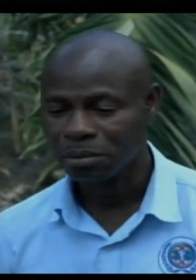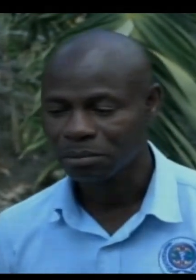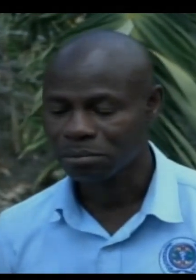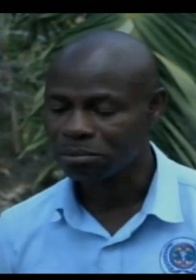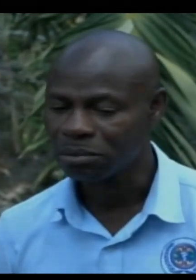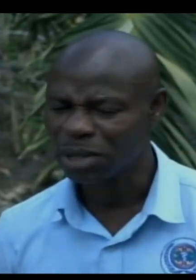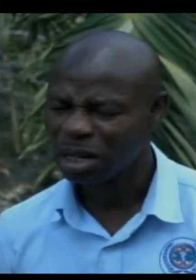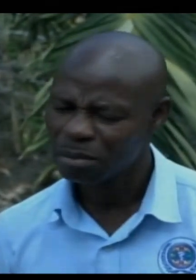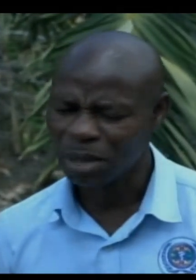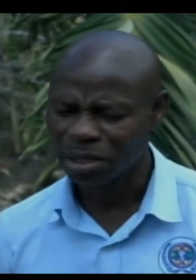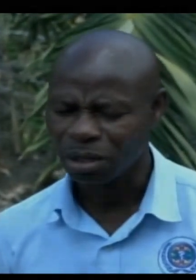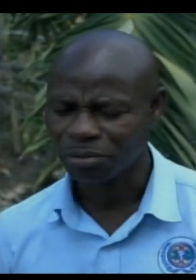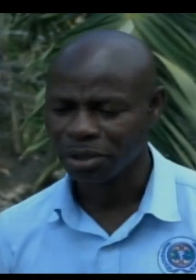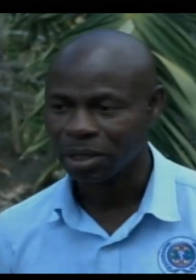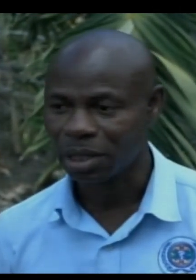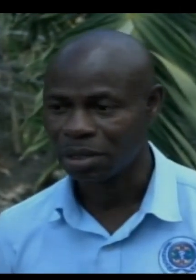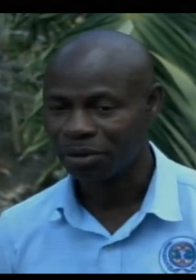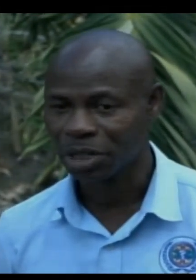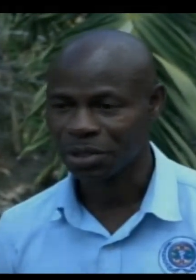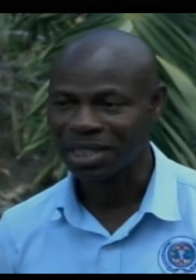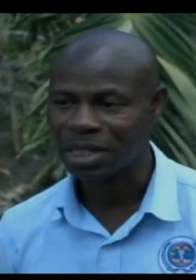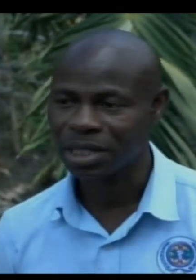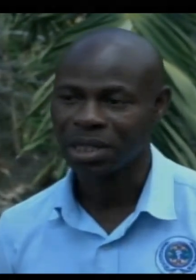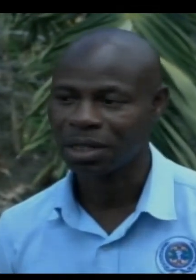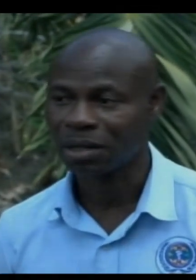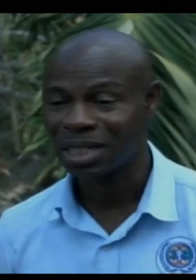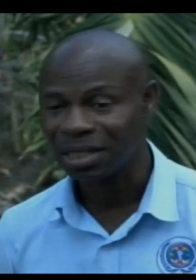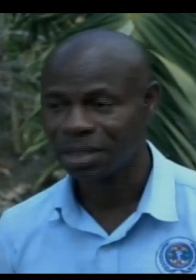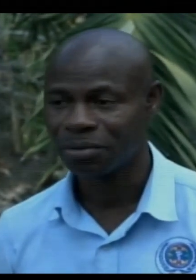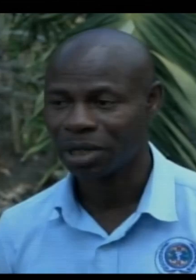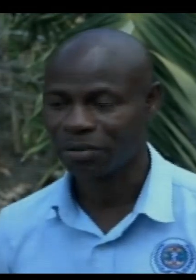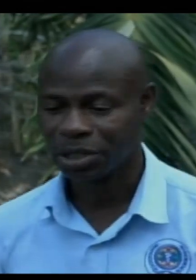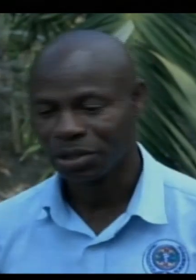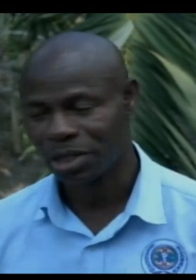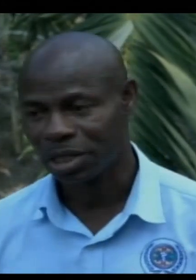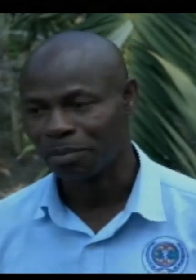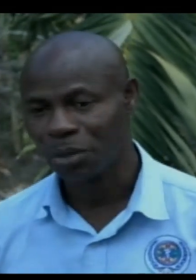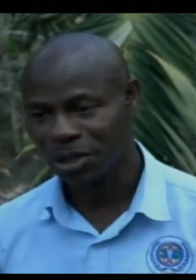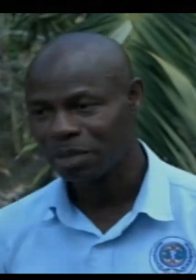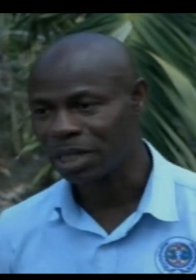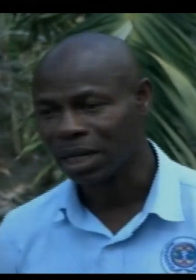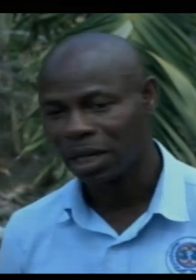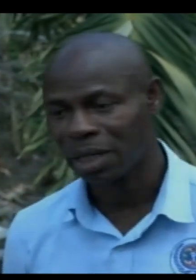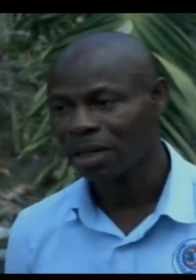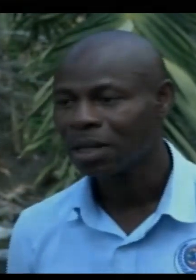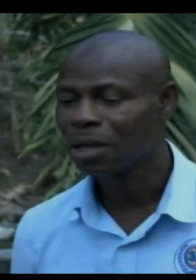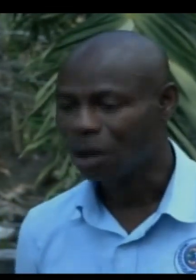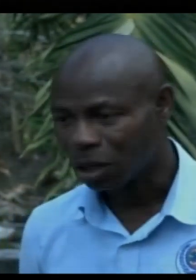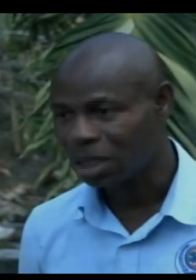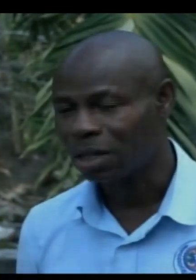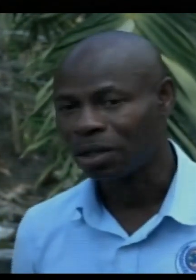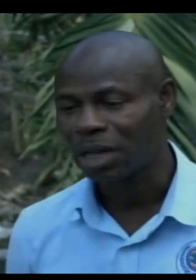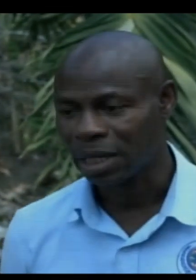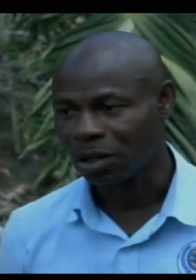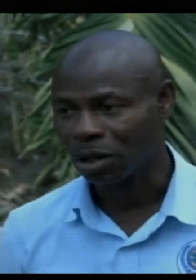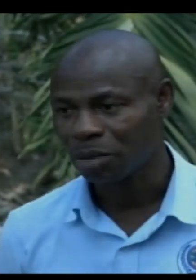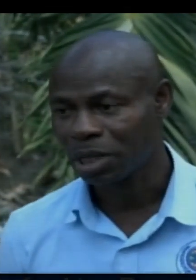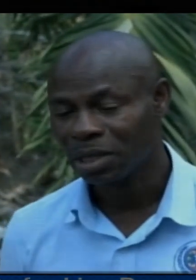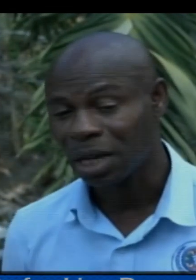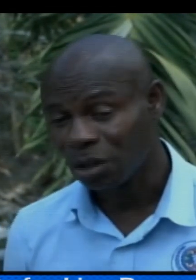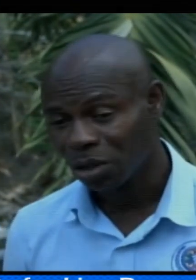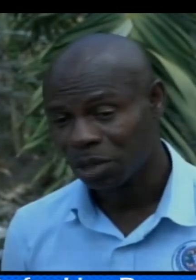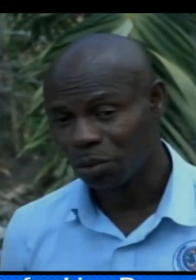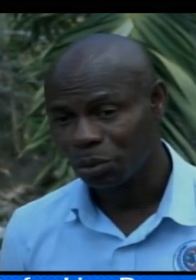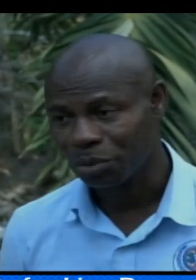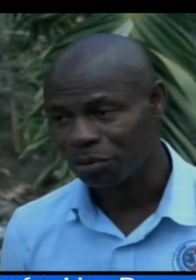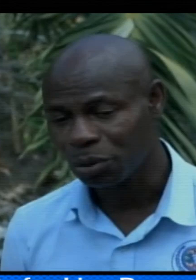any matter of infectious nature or disease of an infectious nature must be declared under that document.